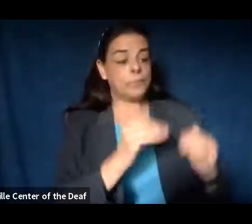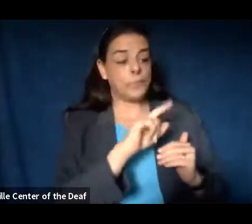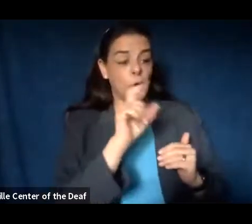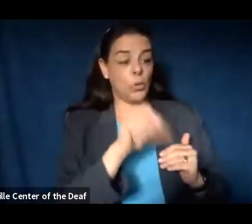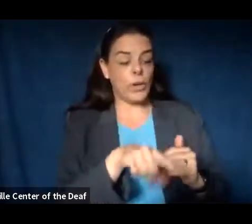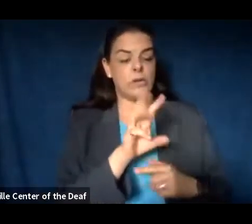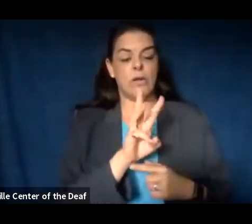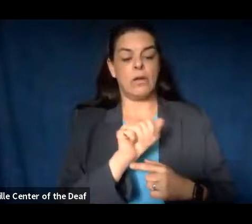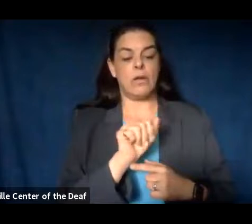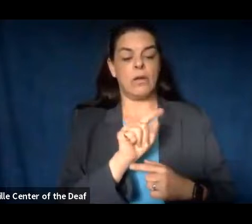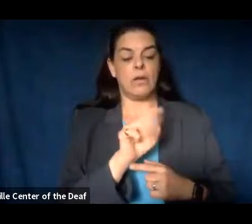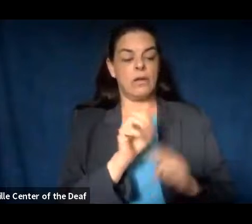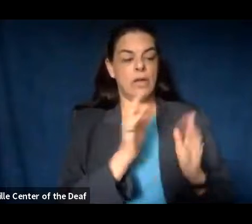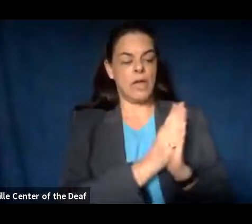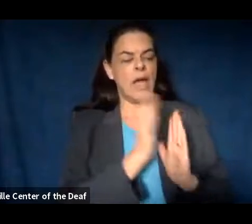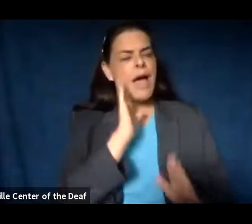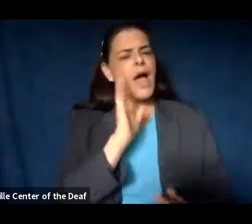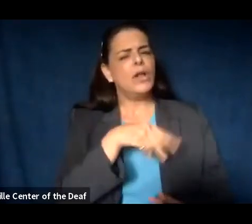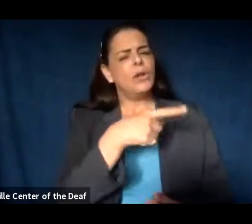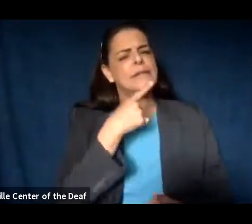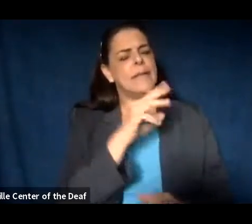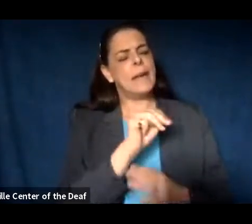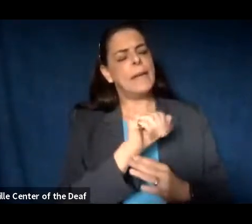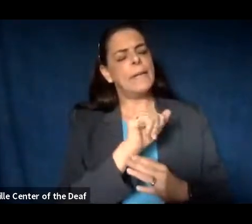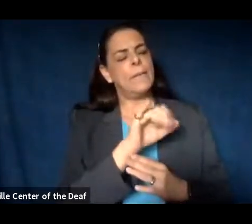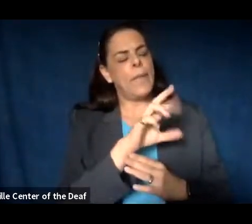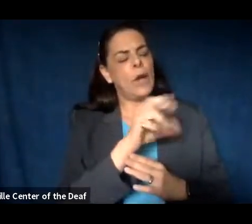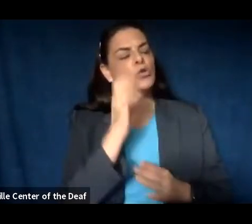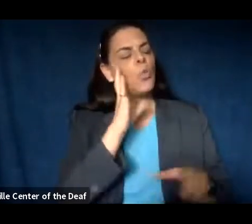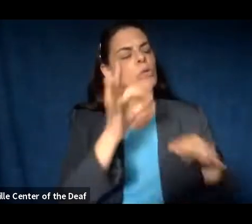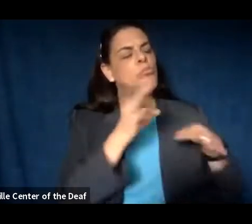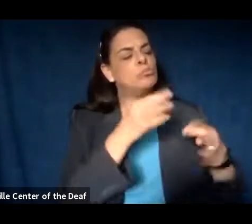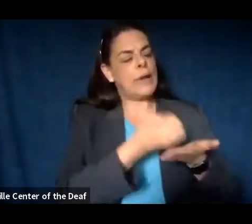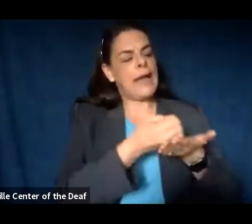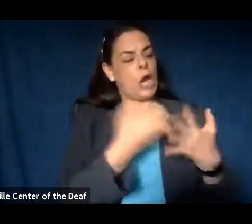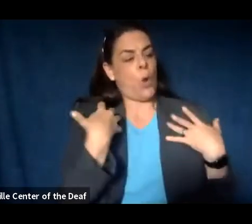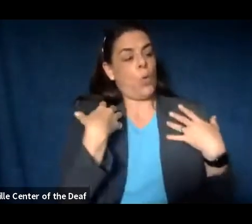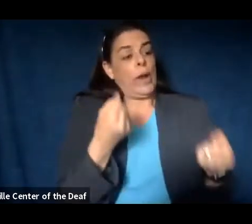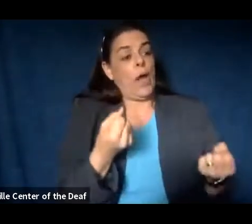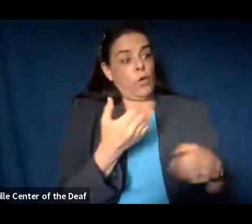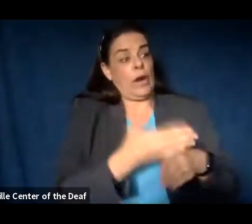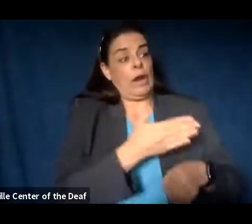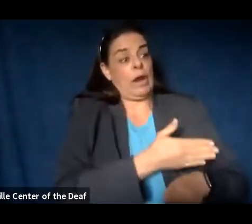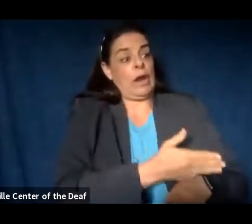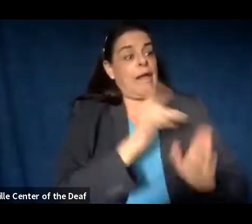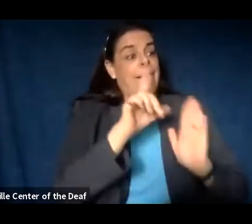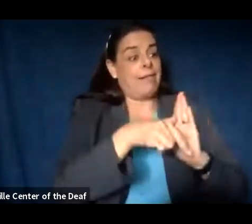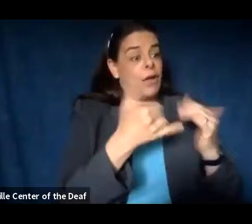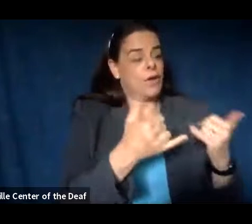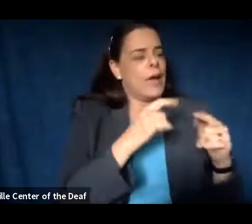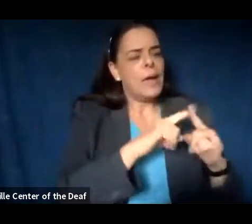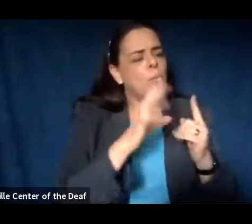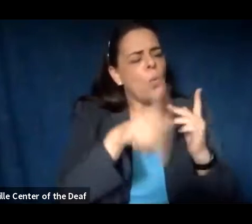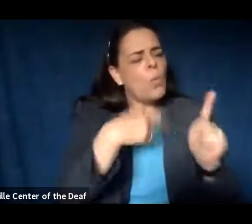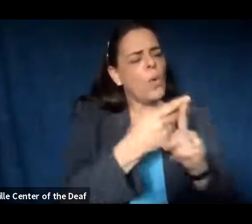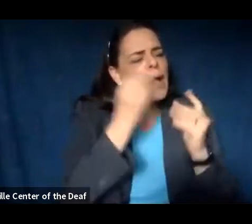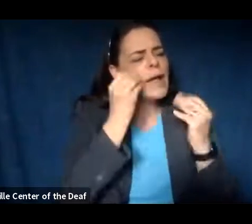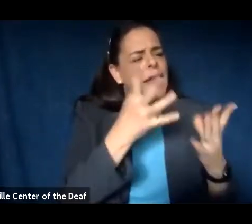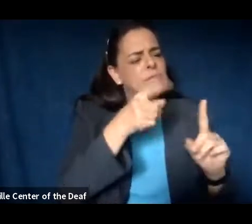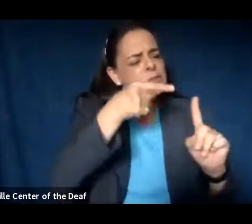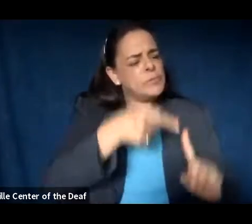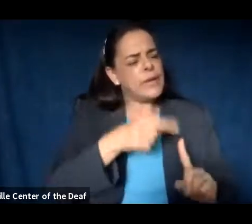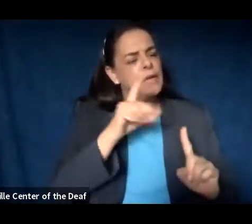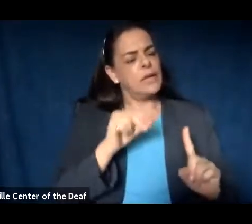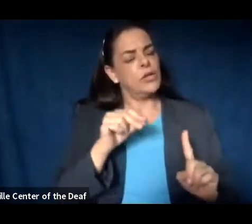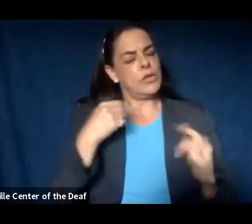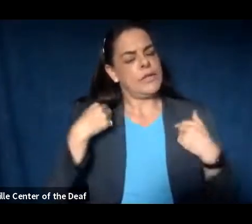WATE has asked, I know you said the mayors will talk about economic recovery later today, but what data specifically does the health department look at